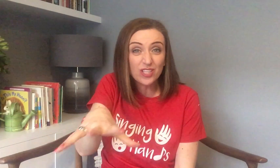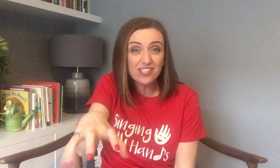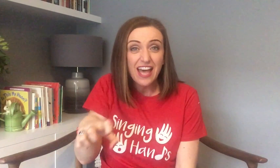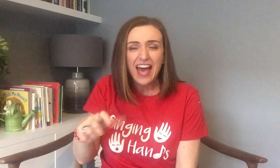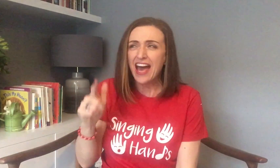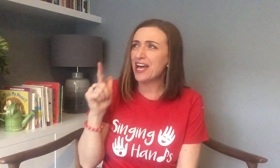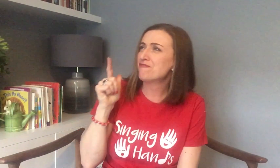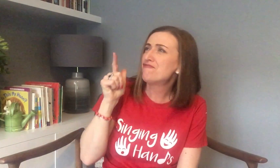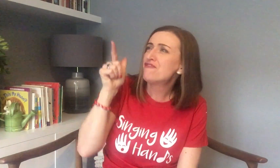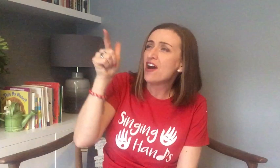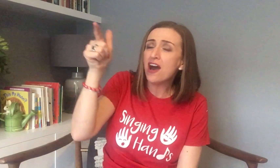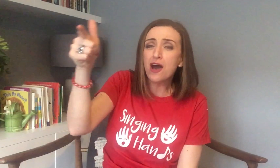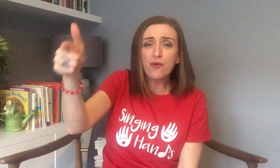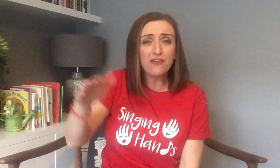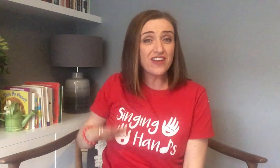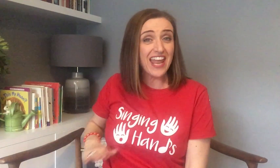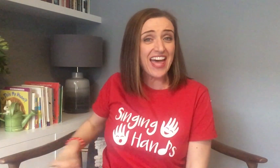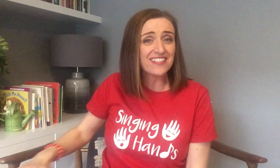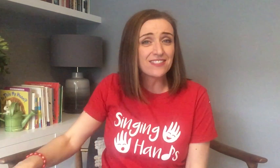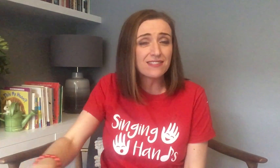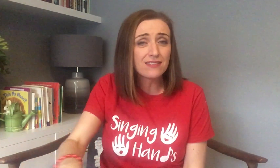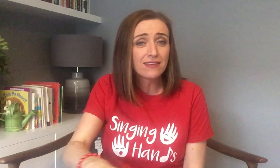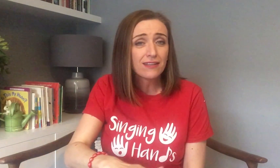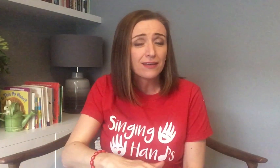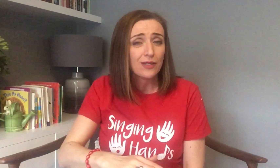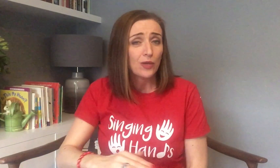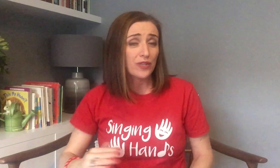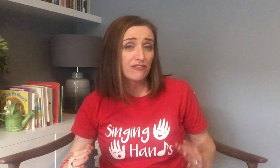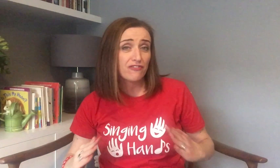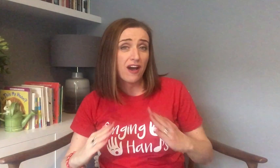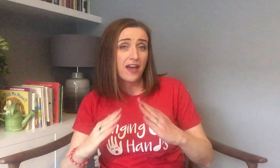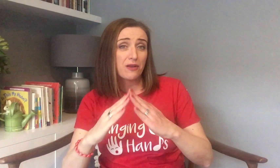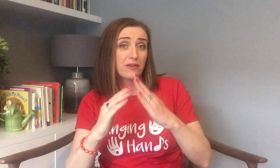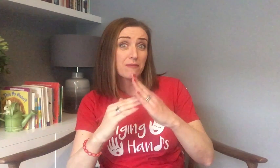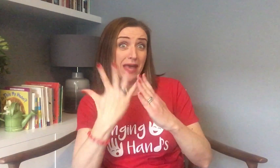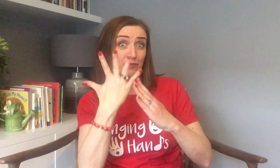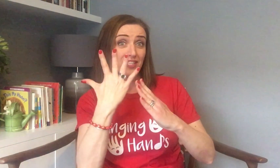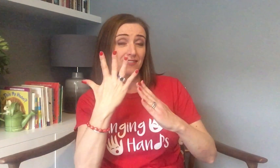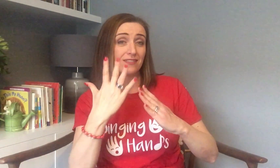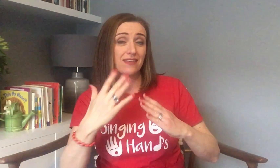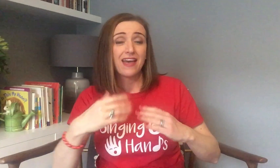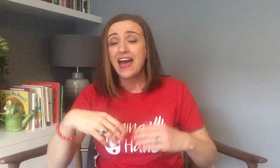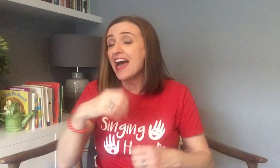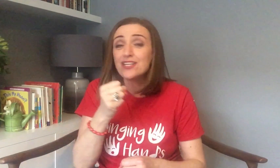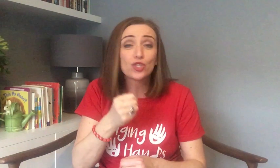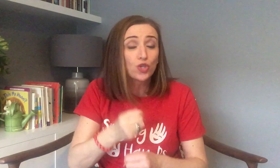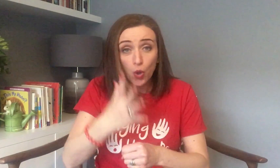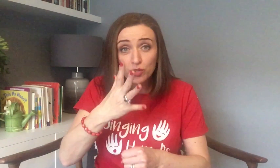icebergs and far-off lands with fiery mountains and